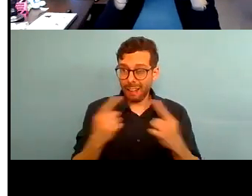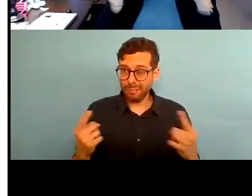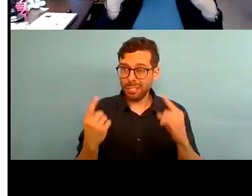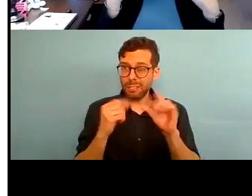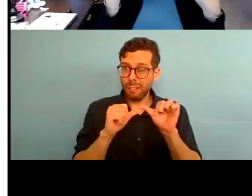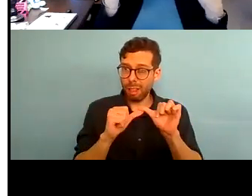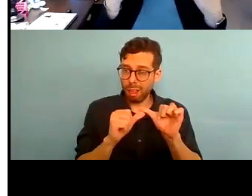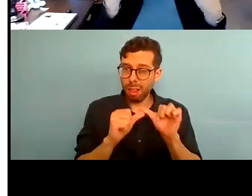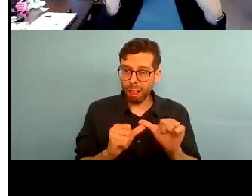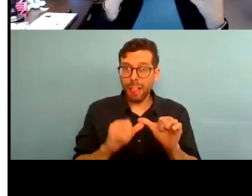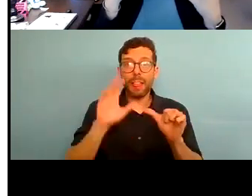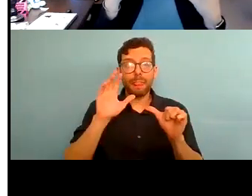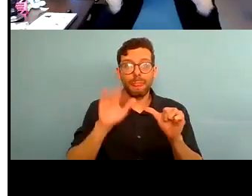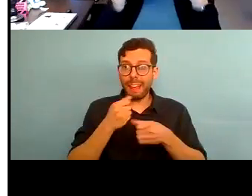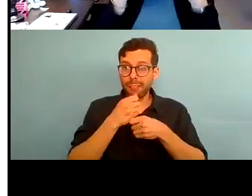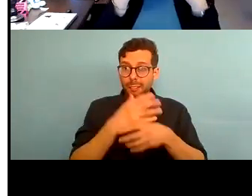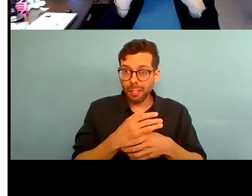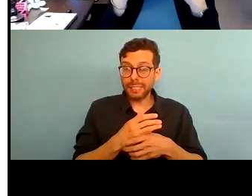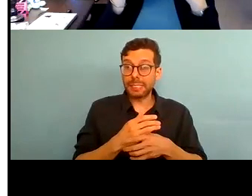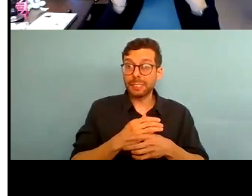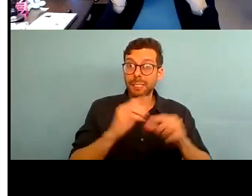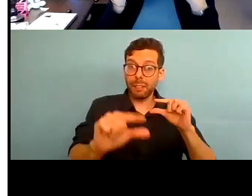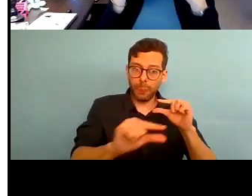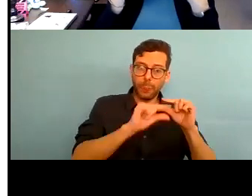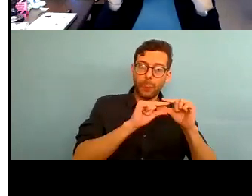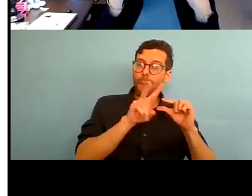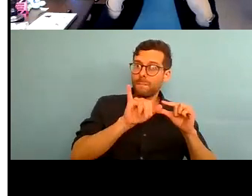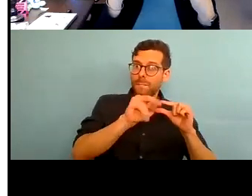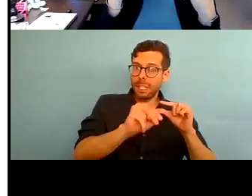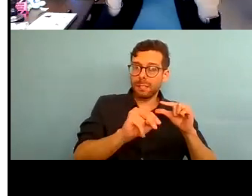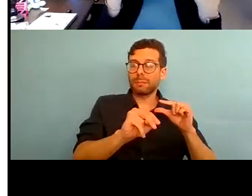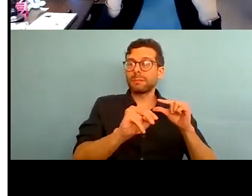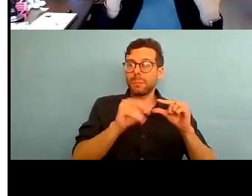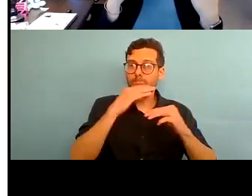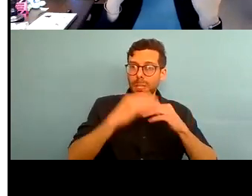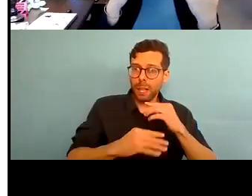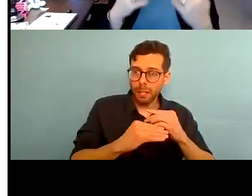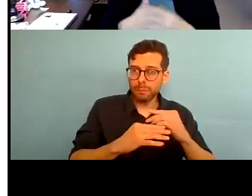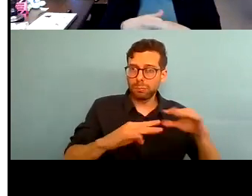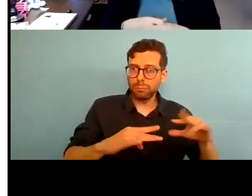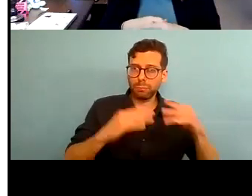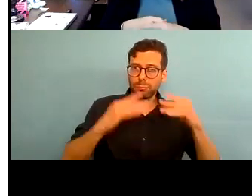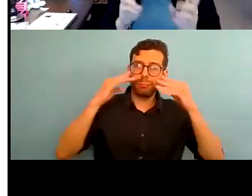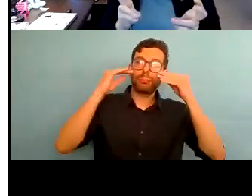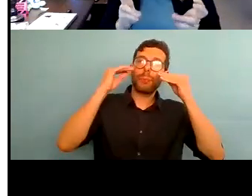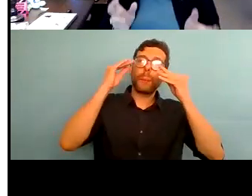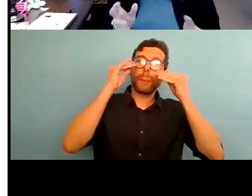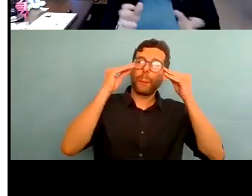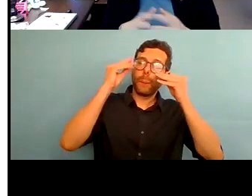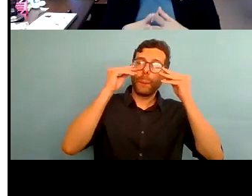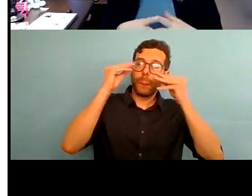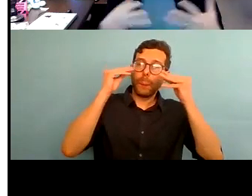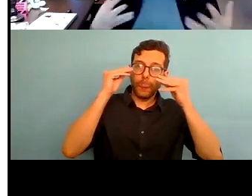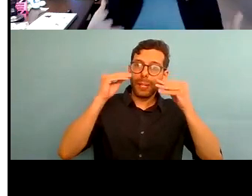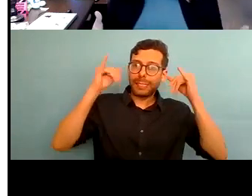pooling of venous blood underneath your area of your eyes. And that can give this kind of blue impression. So we call that allergic